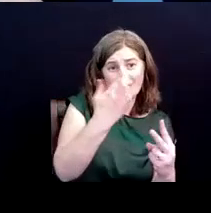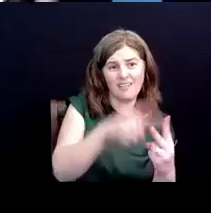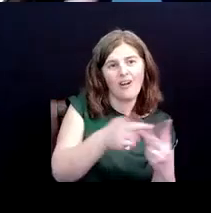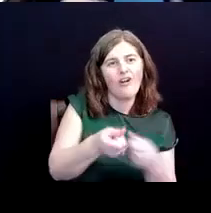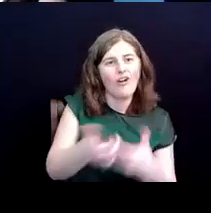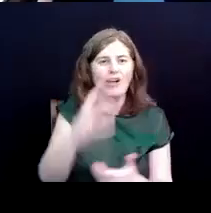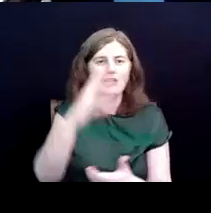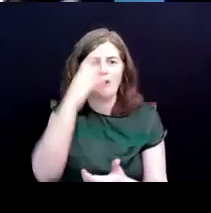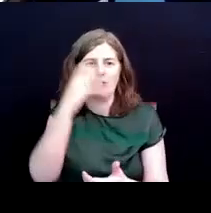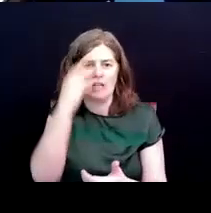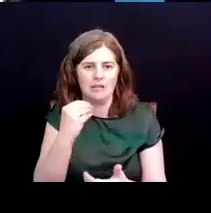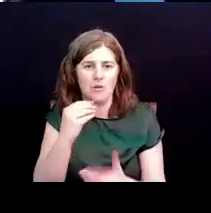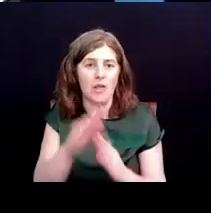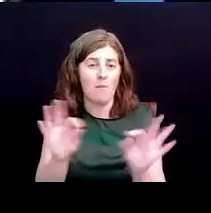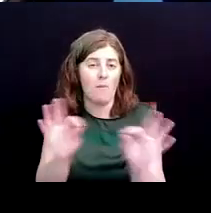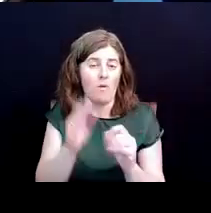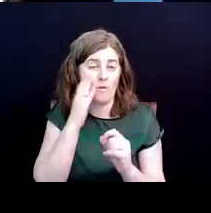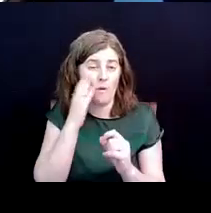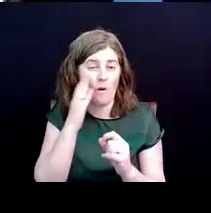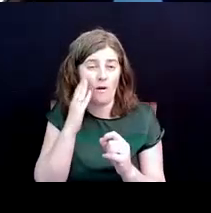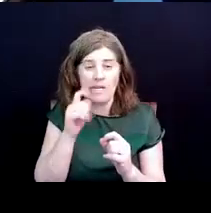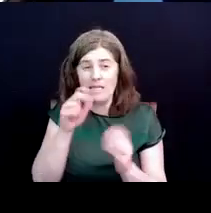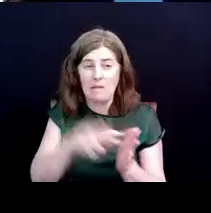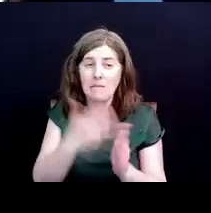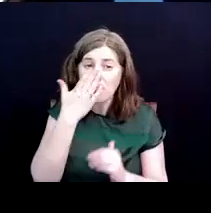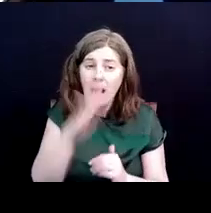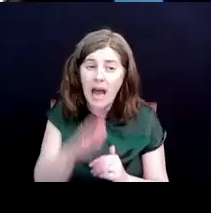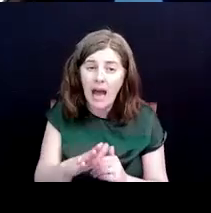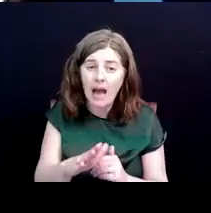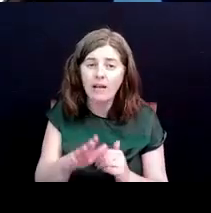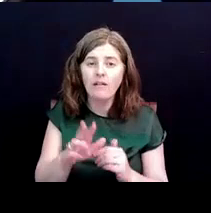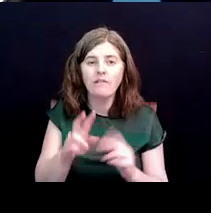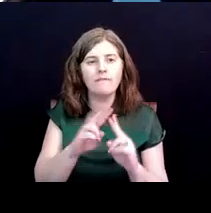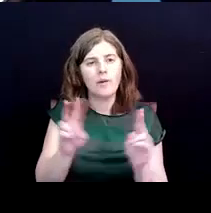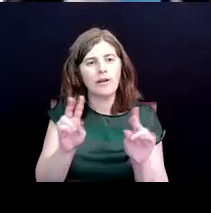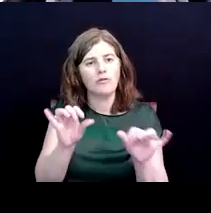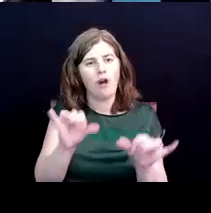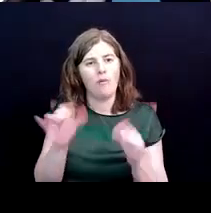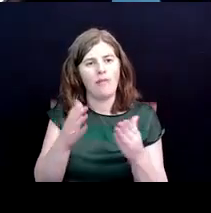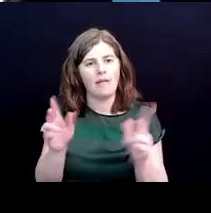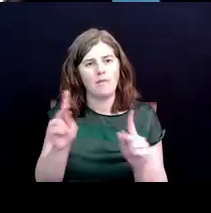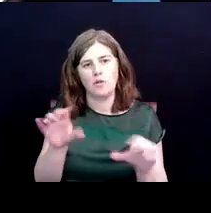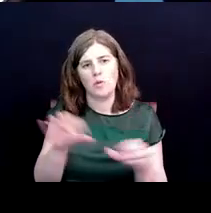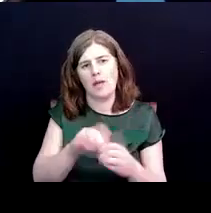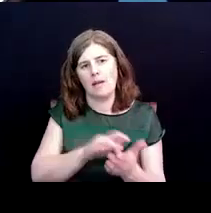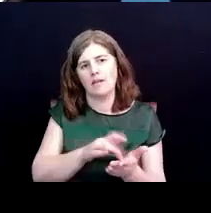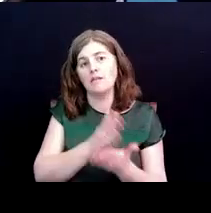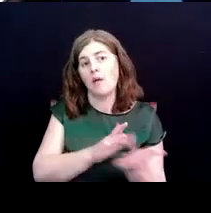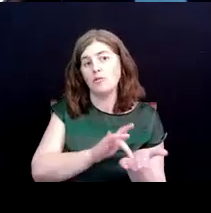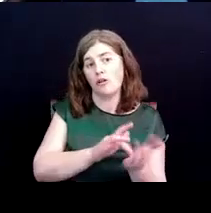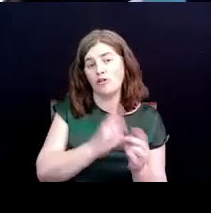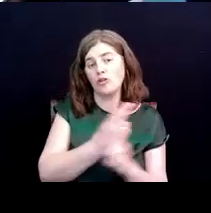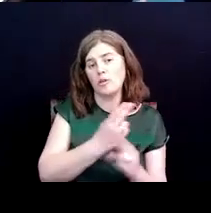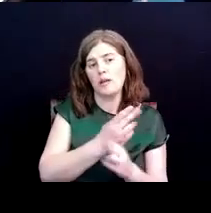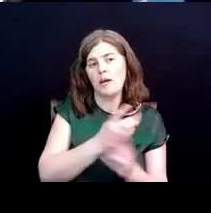drowsiness. So it's important to understand that. It doesn't mean it's bad. That's a very common thing that people do in medicine. So physicians and prescribers use